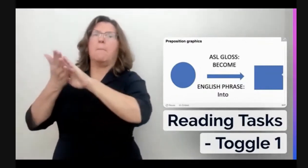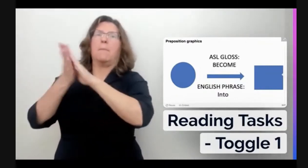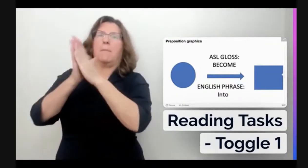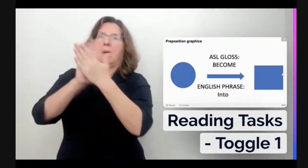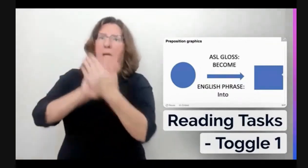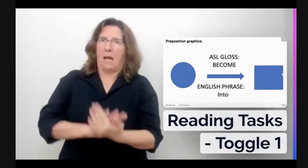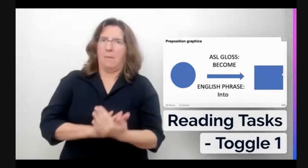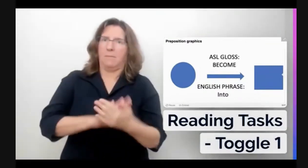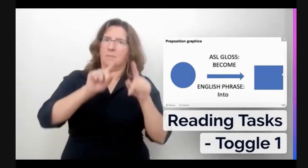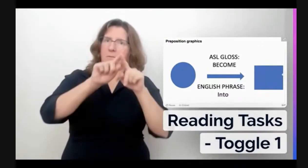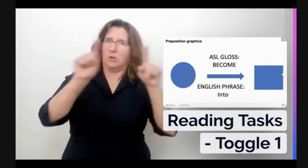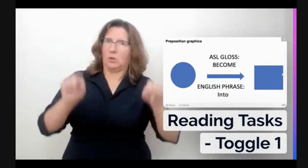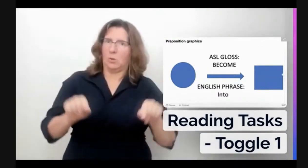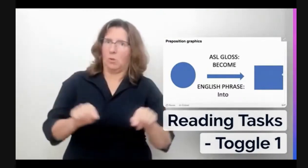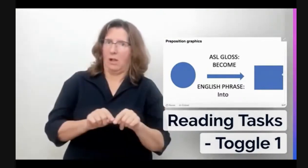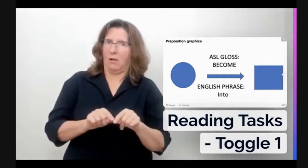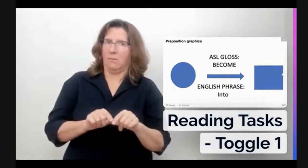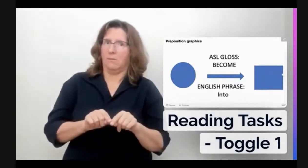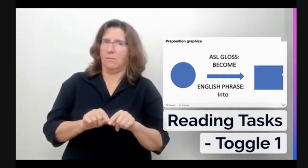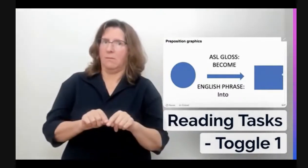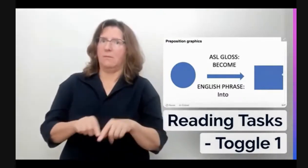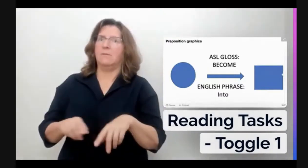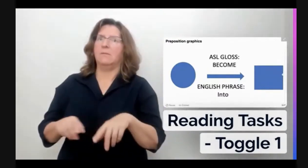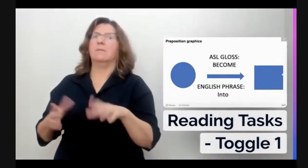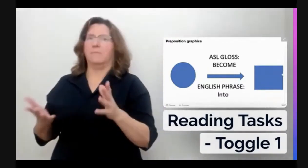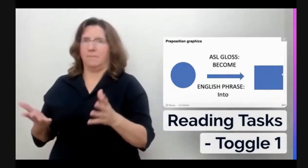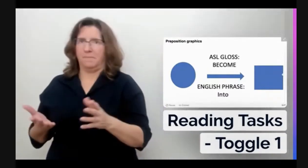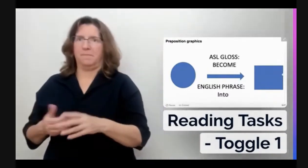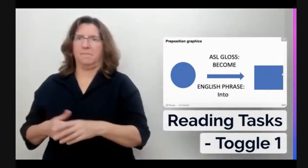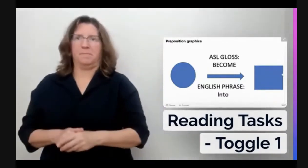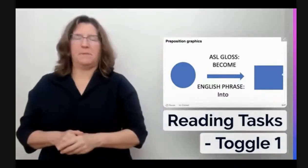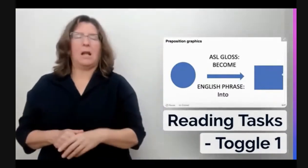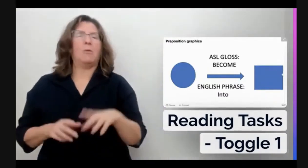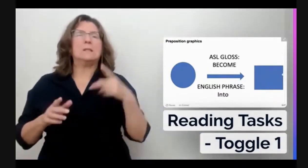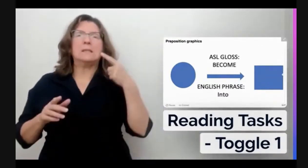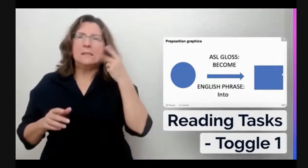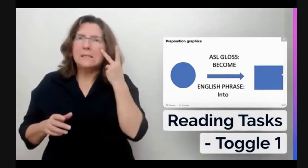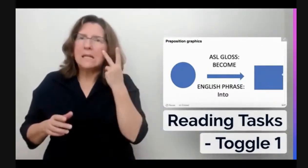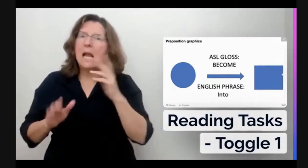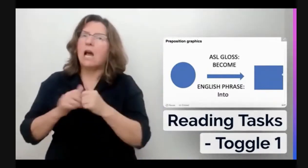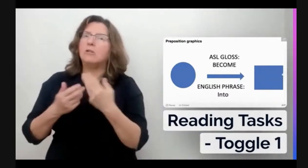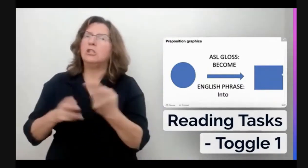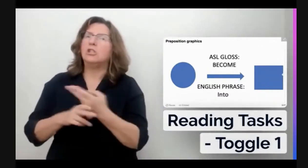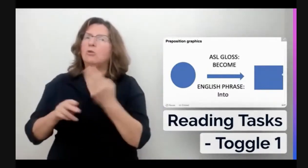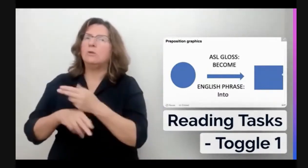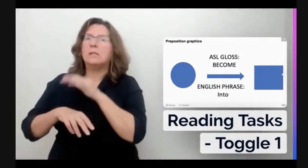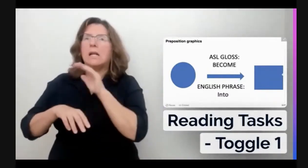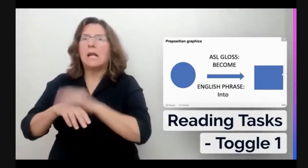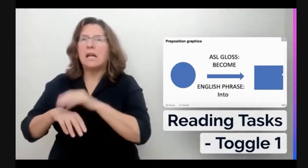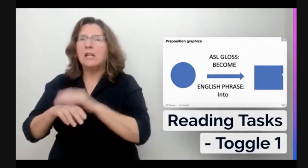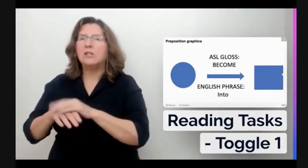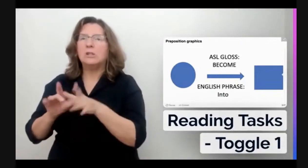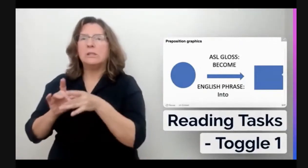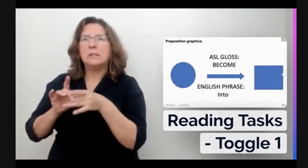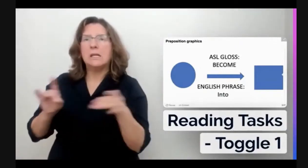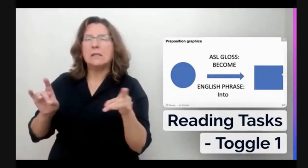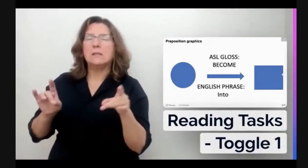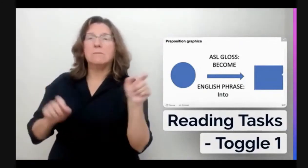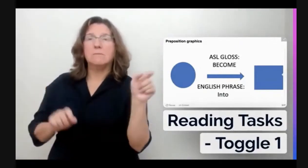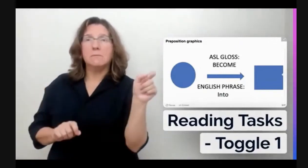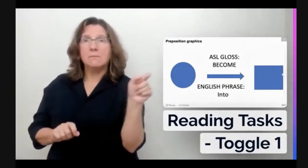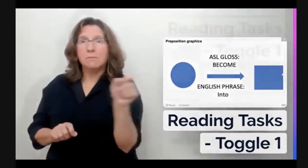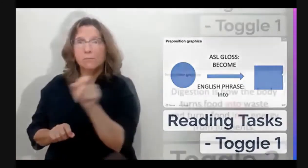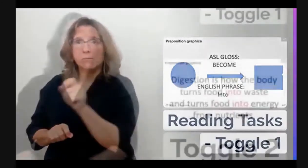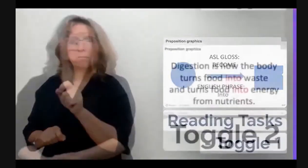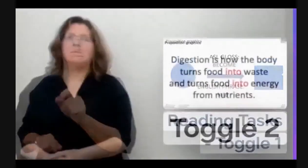will become the square, and we'll see how it's used in English